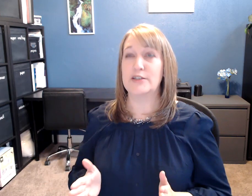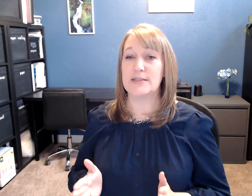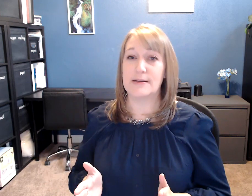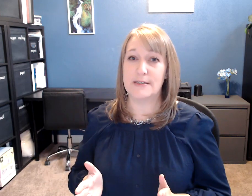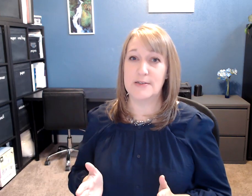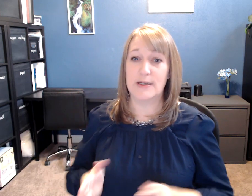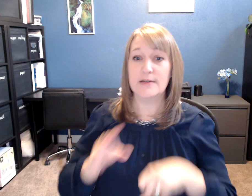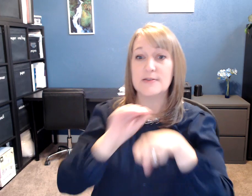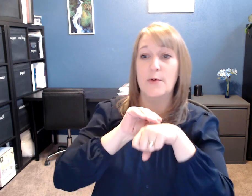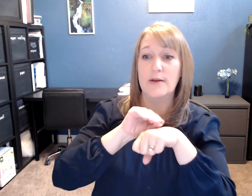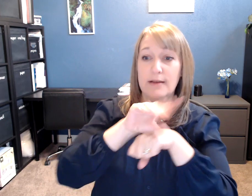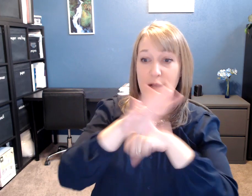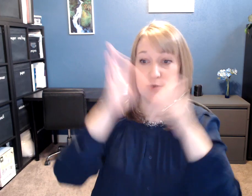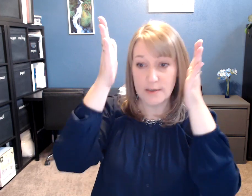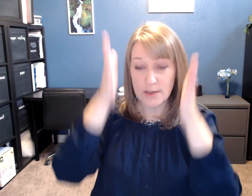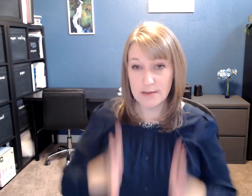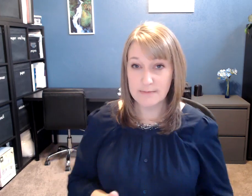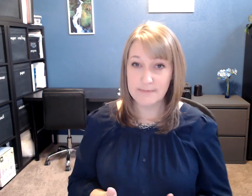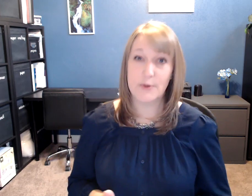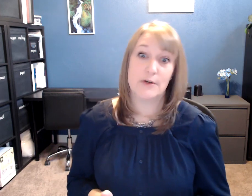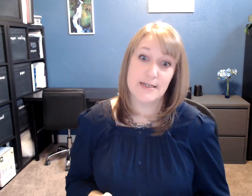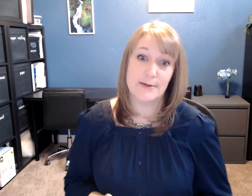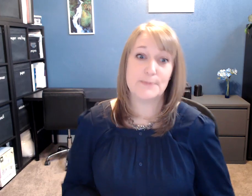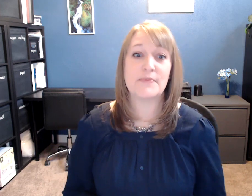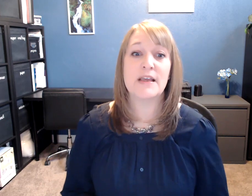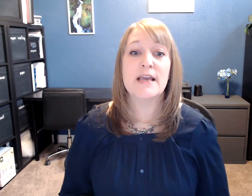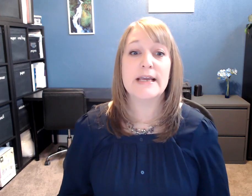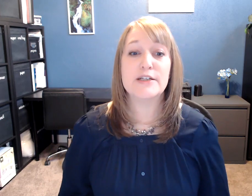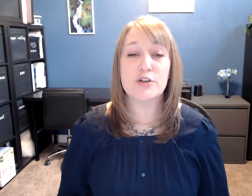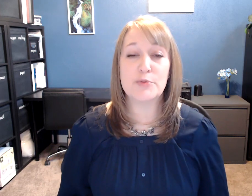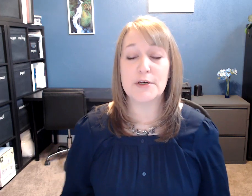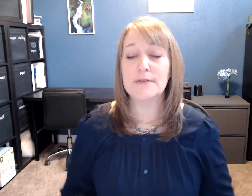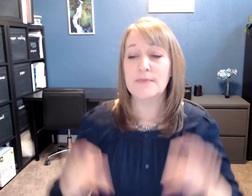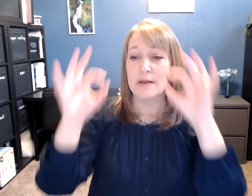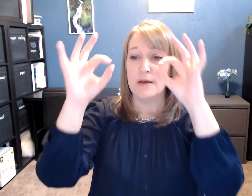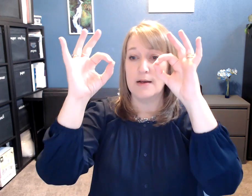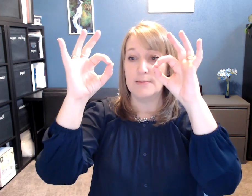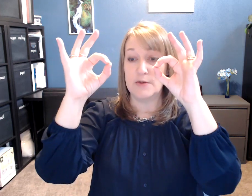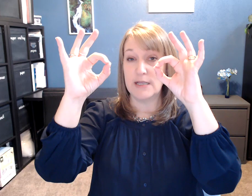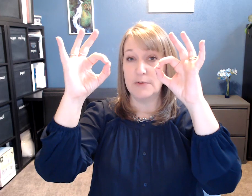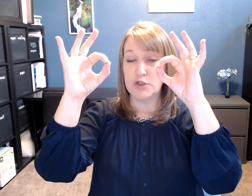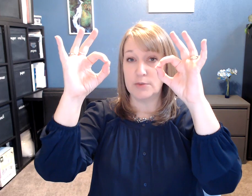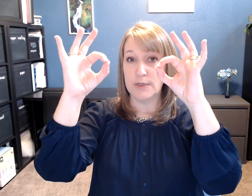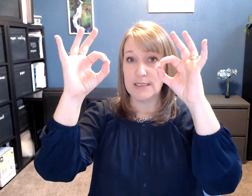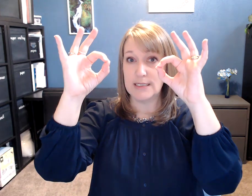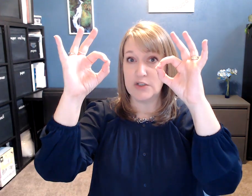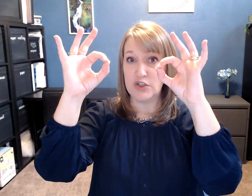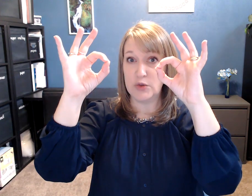agent suffix to it. So counselor or advisor. Interpreter. So the sign for interpret is two